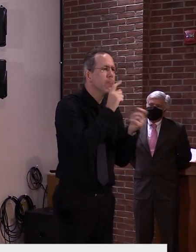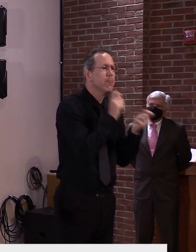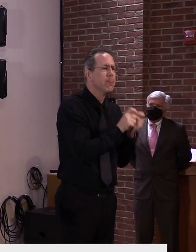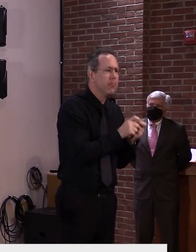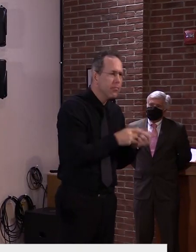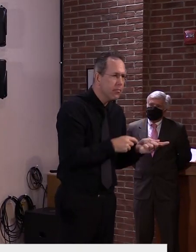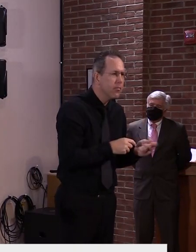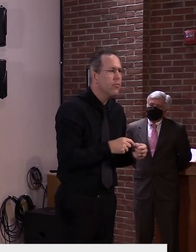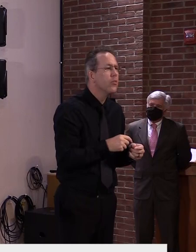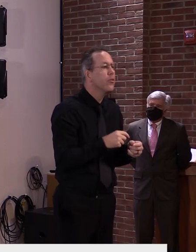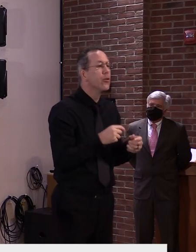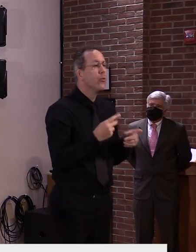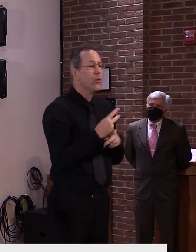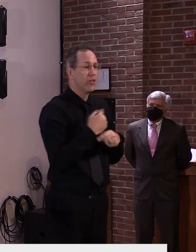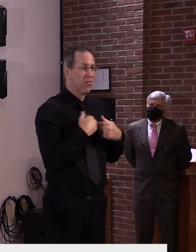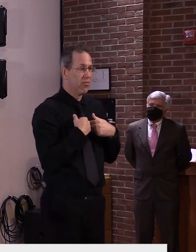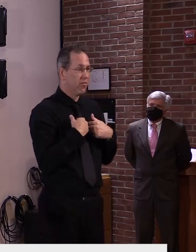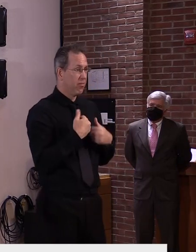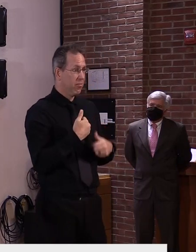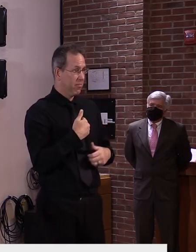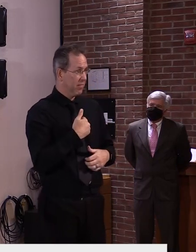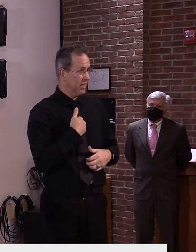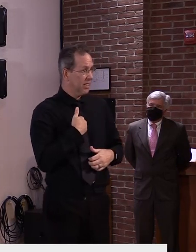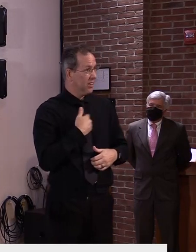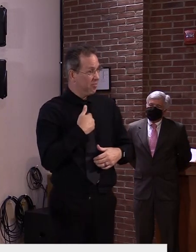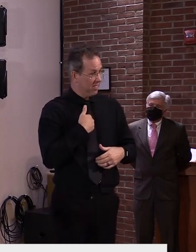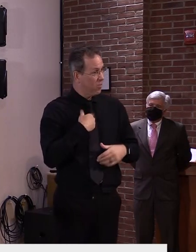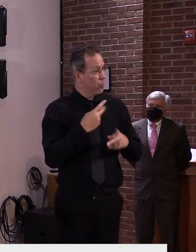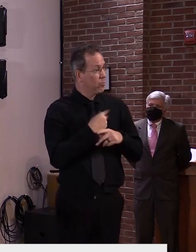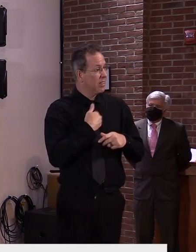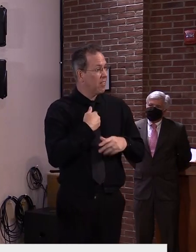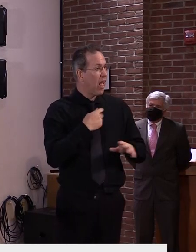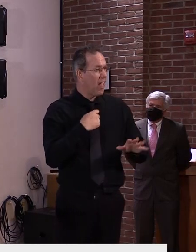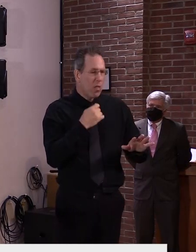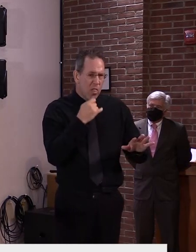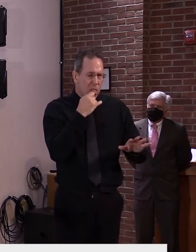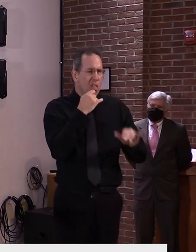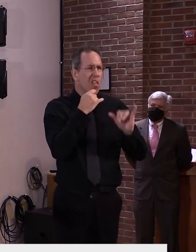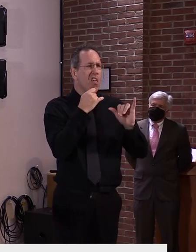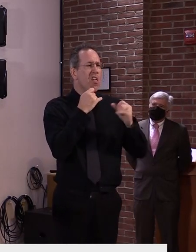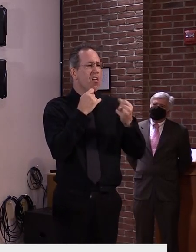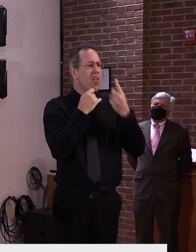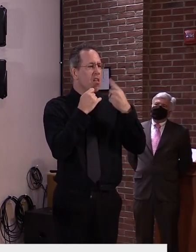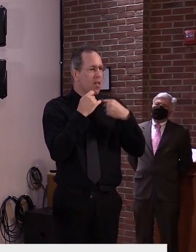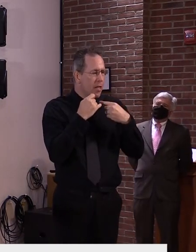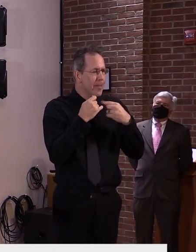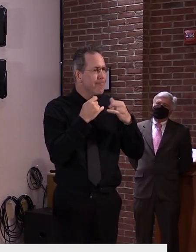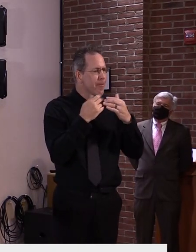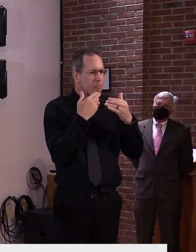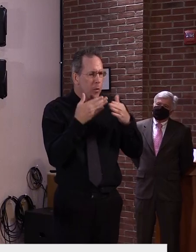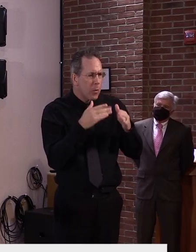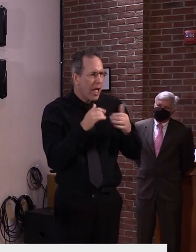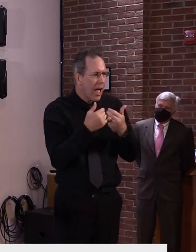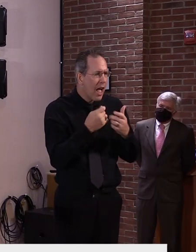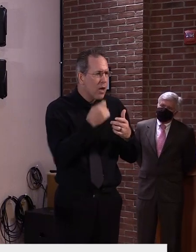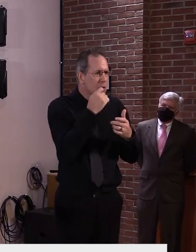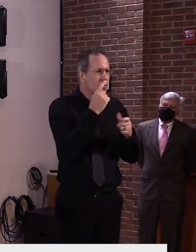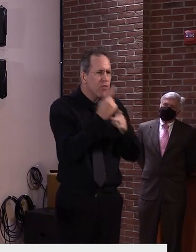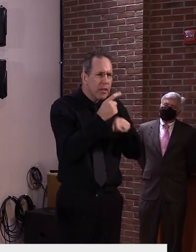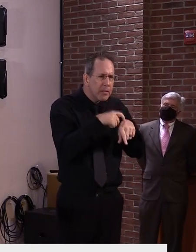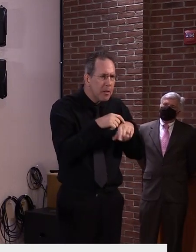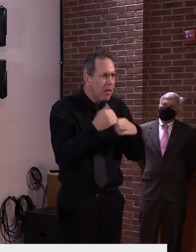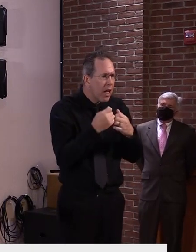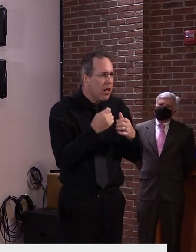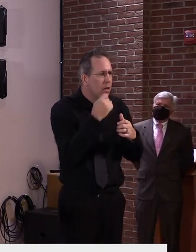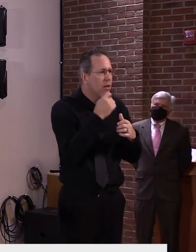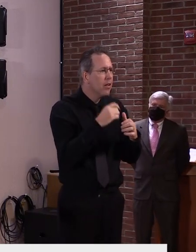under observation, still have a specific technique and time frame they need to occur in. It can't just be a little Q-tip you